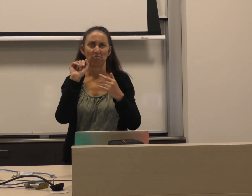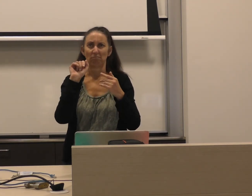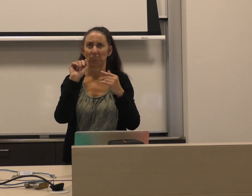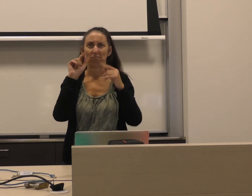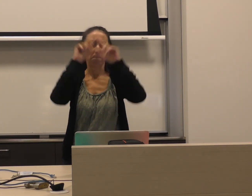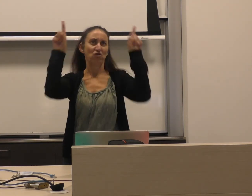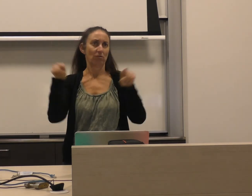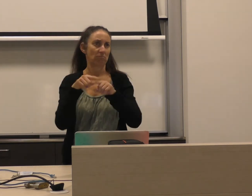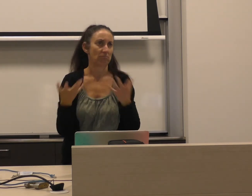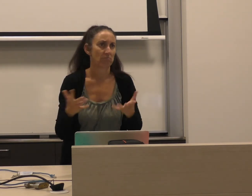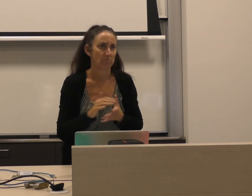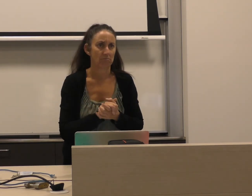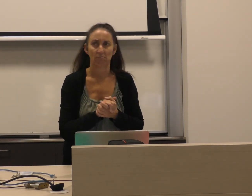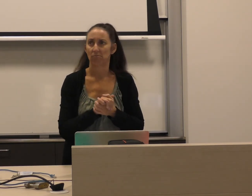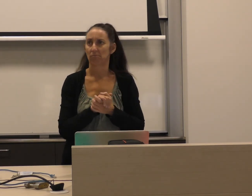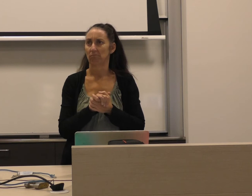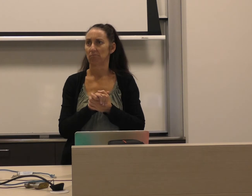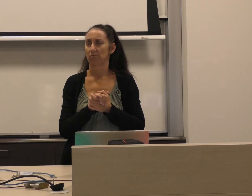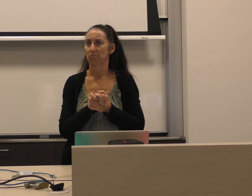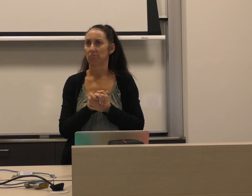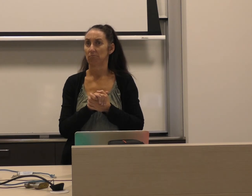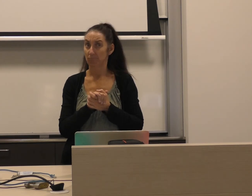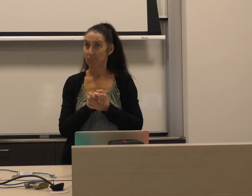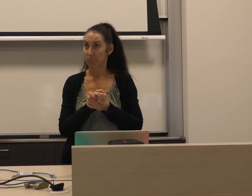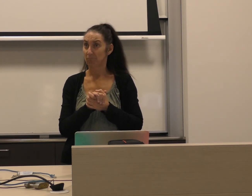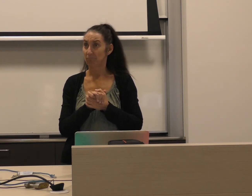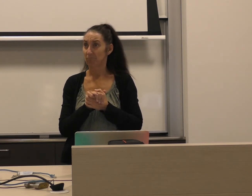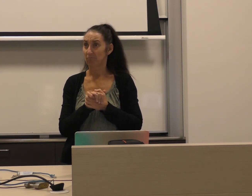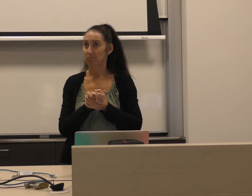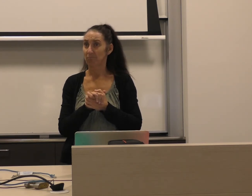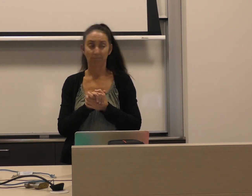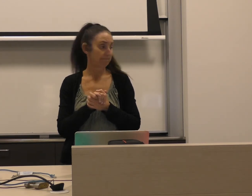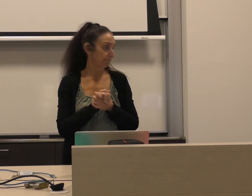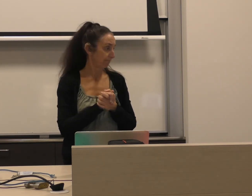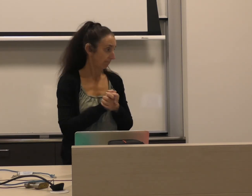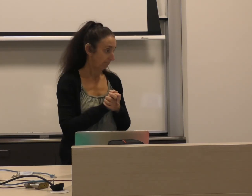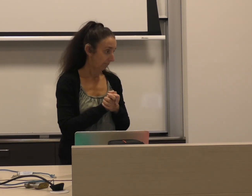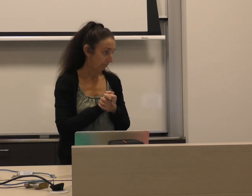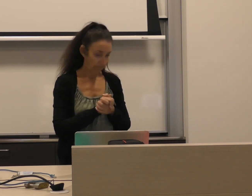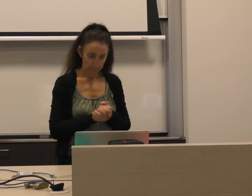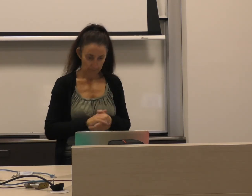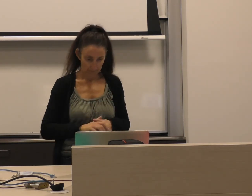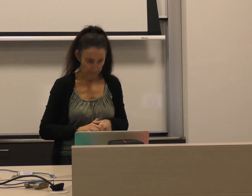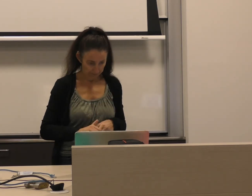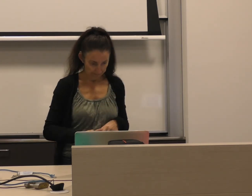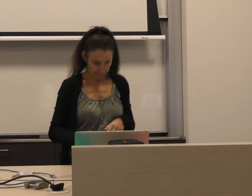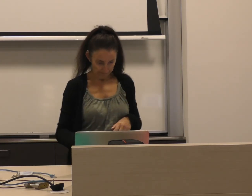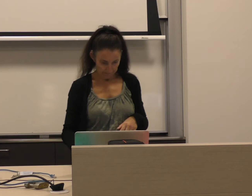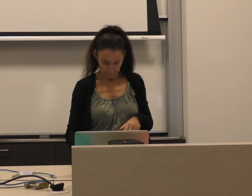So it's very important to make sure that you use the signs in the correct context with the right facial expressions.